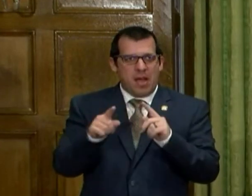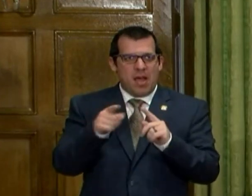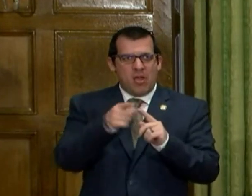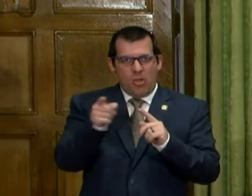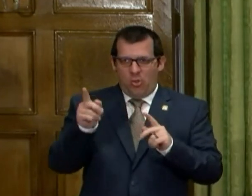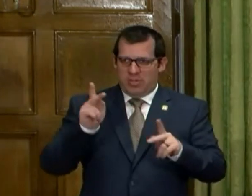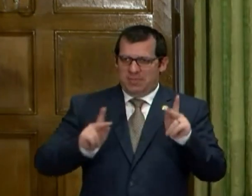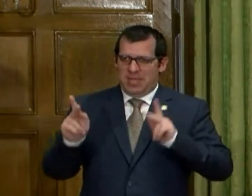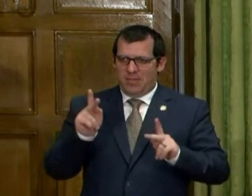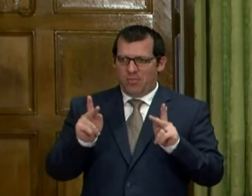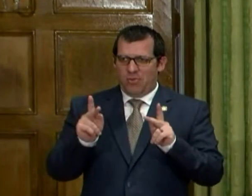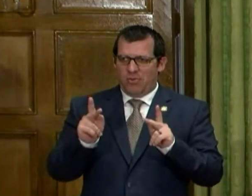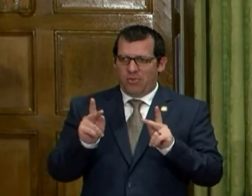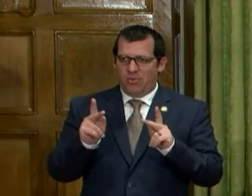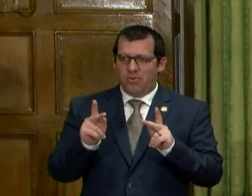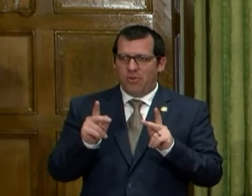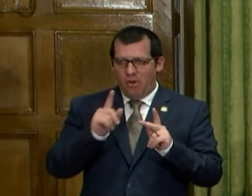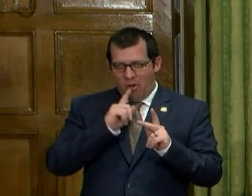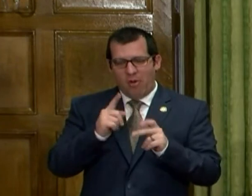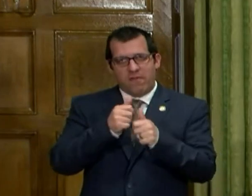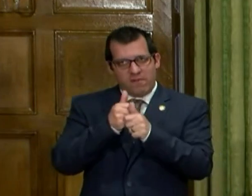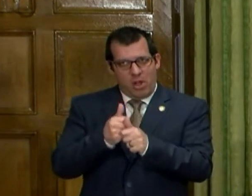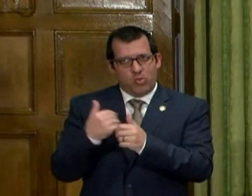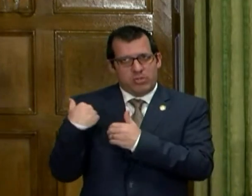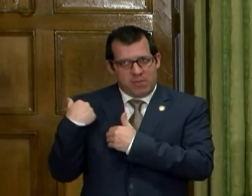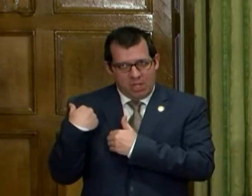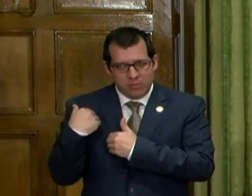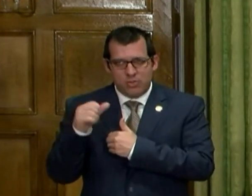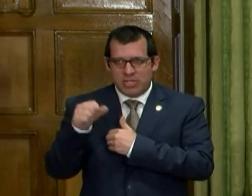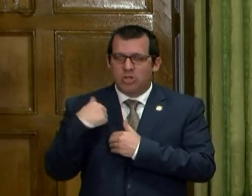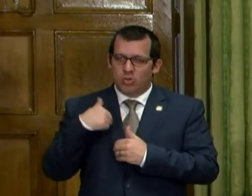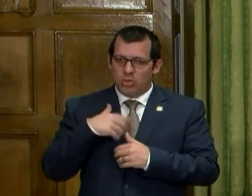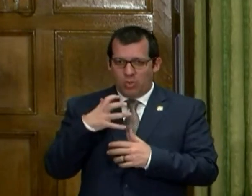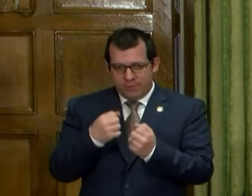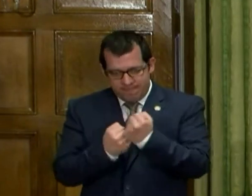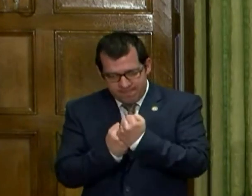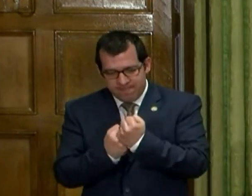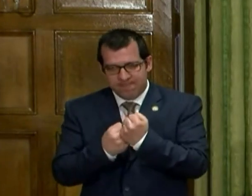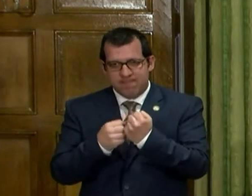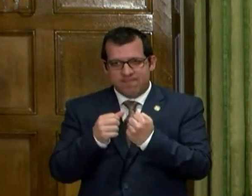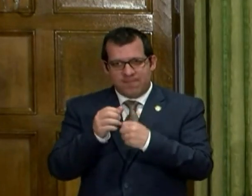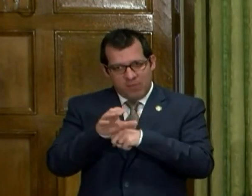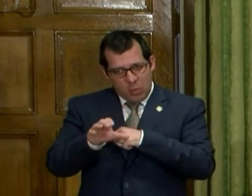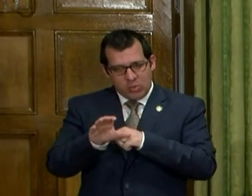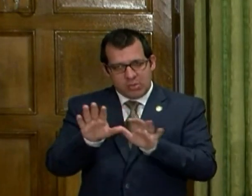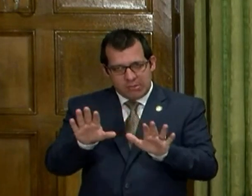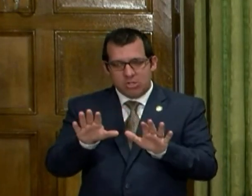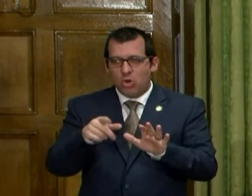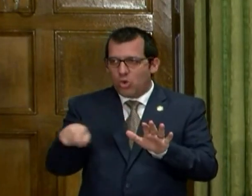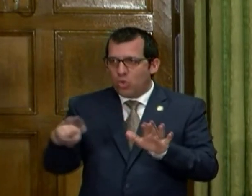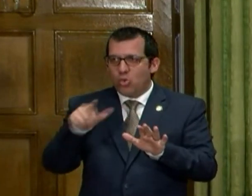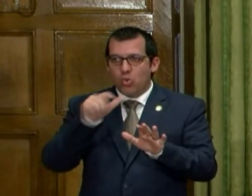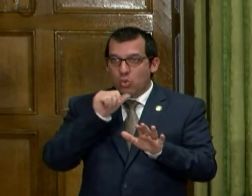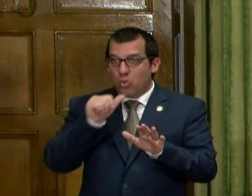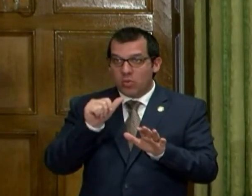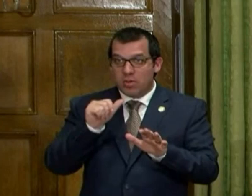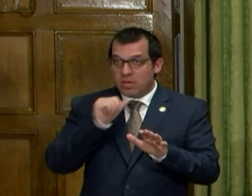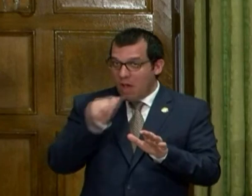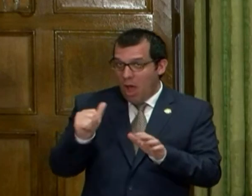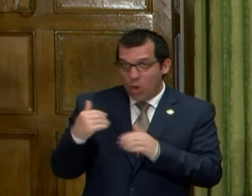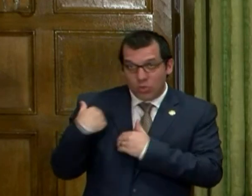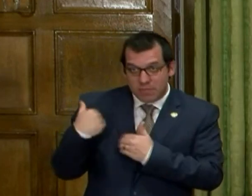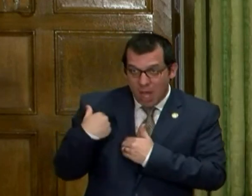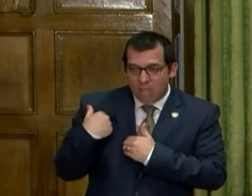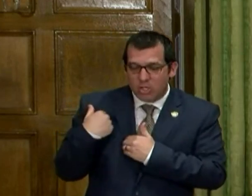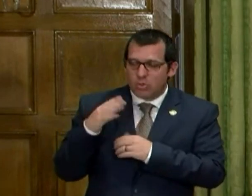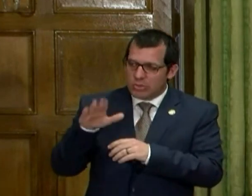are handling this in a responsible way. We just want to enforce that and to make sure that those that are not being responsible